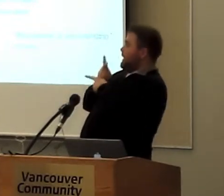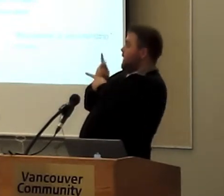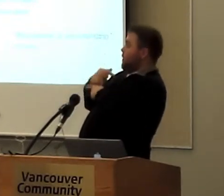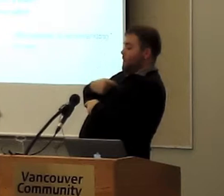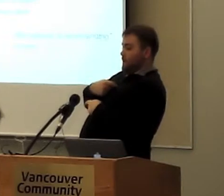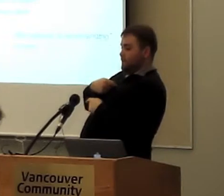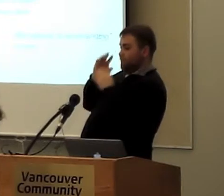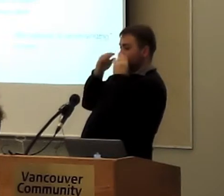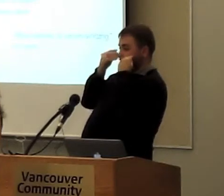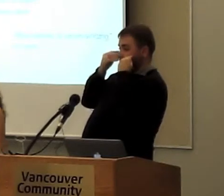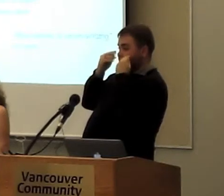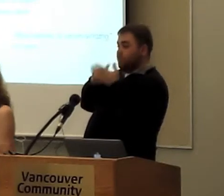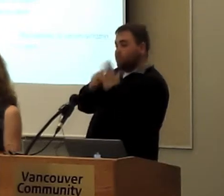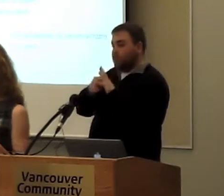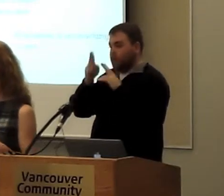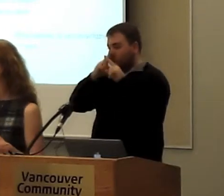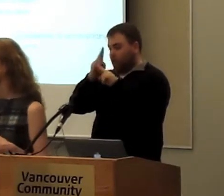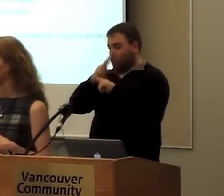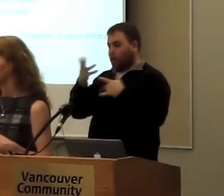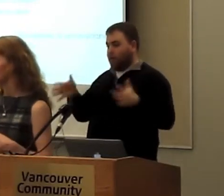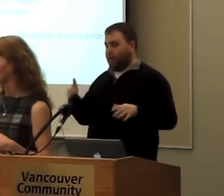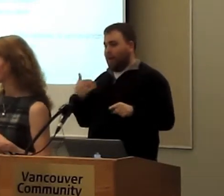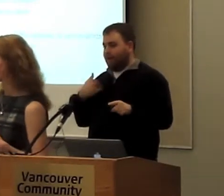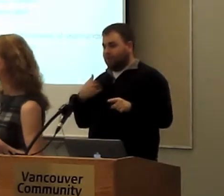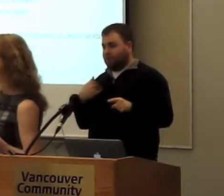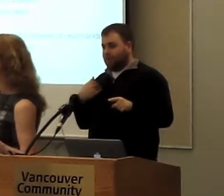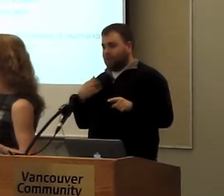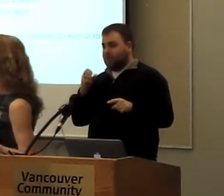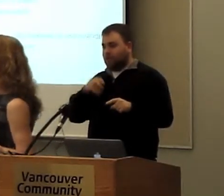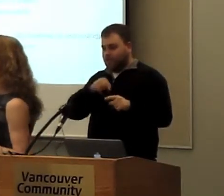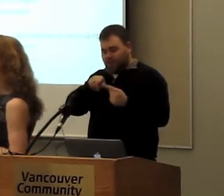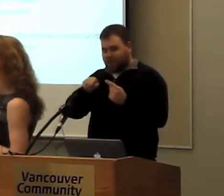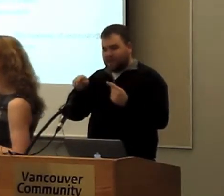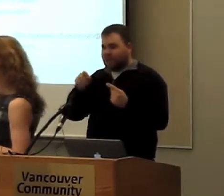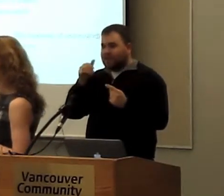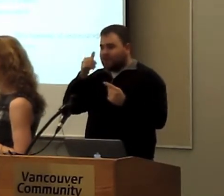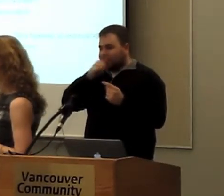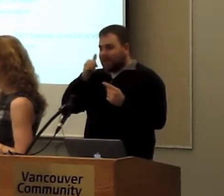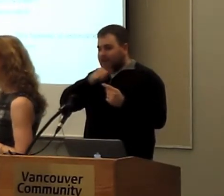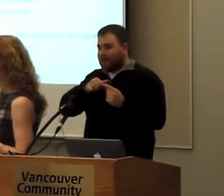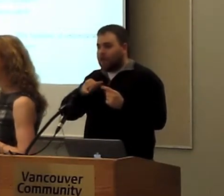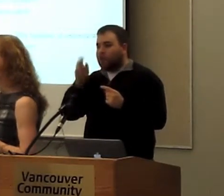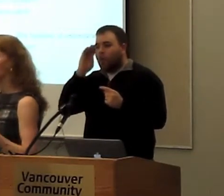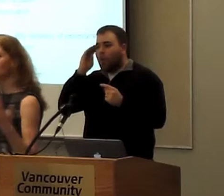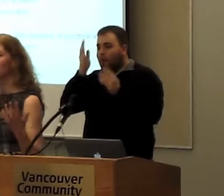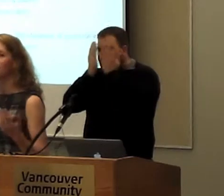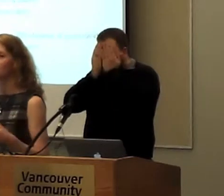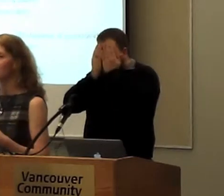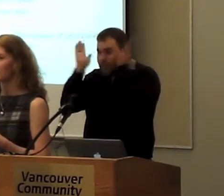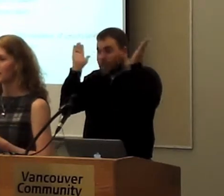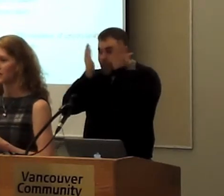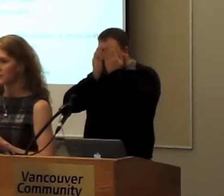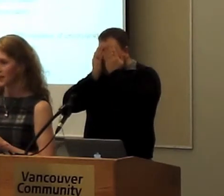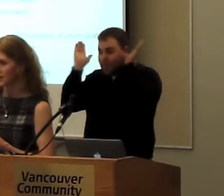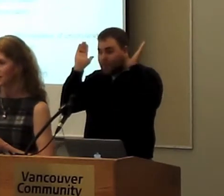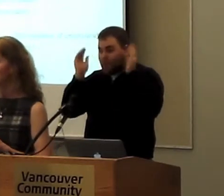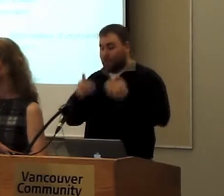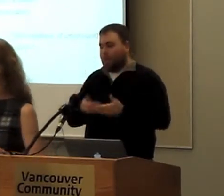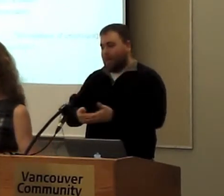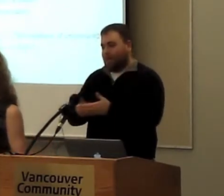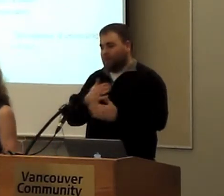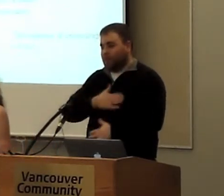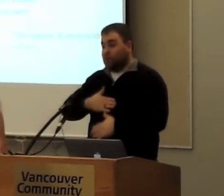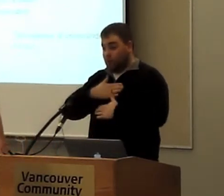with a sense of humor, the ability to identify the incongruous. There is a reason that peekaboo is generally enjoyed by most